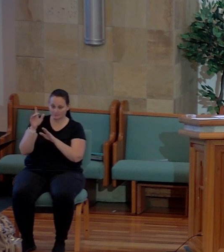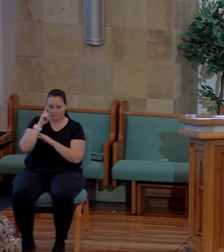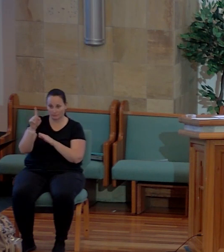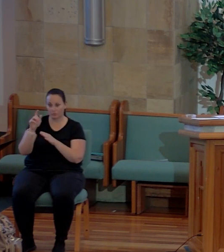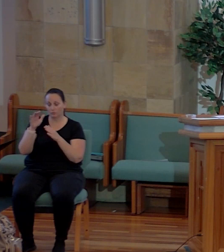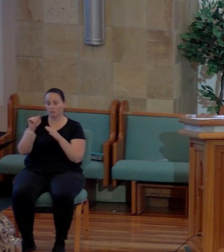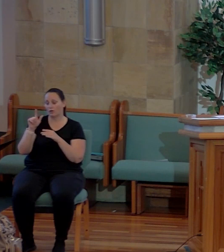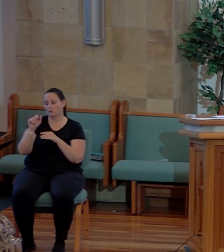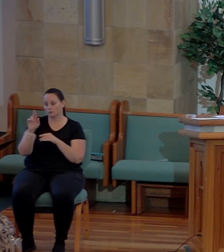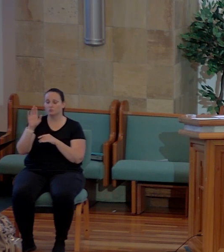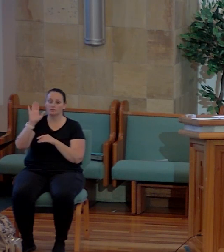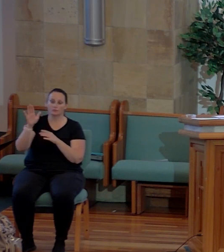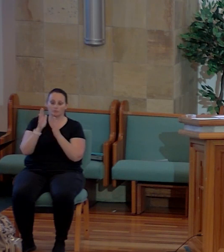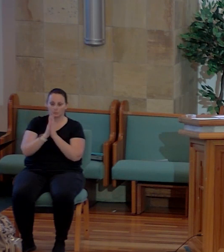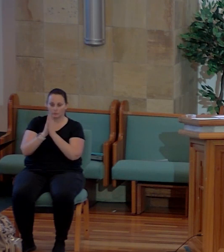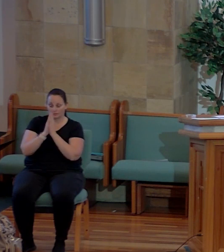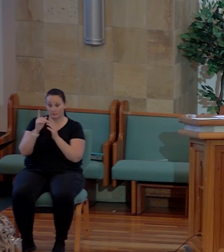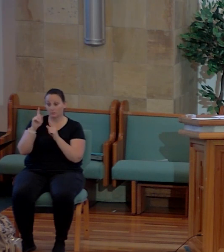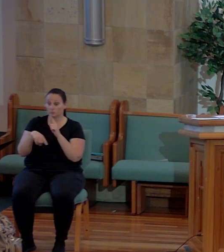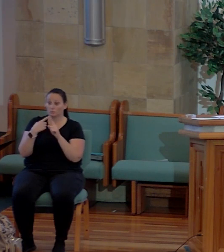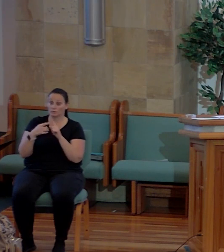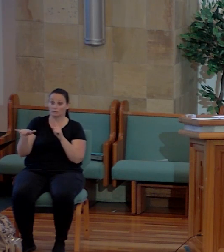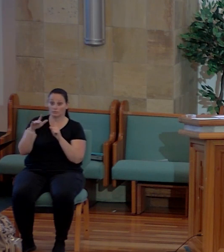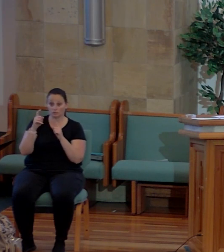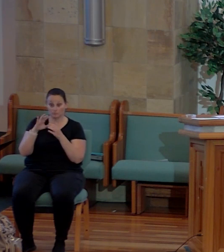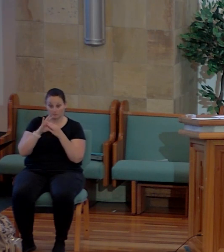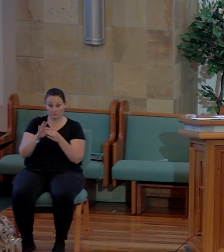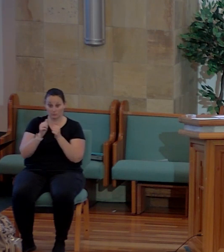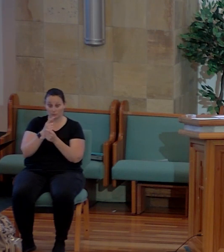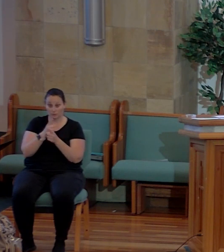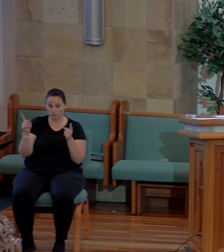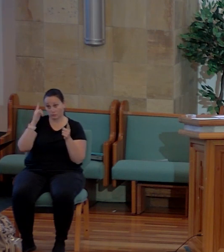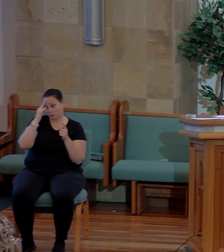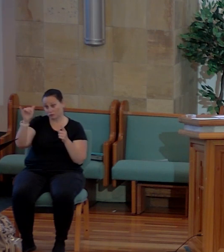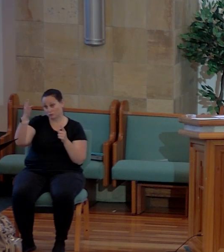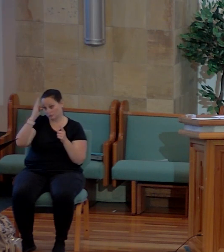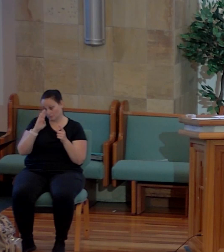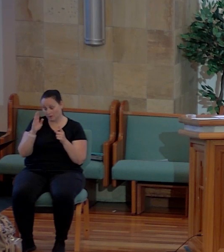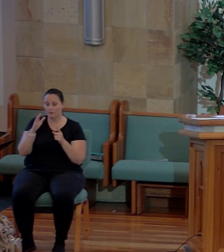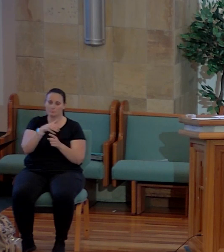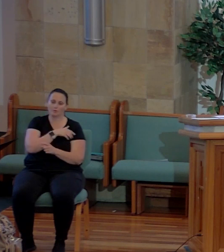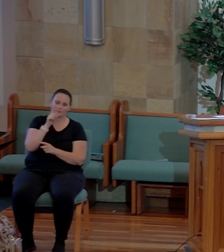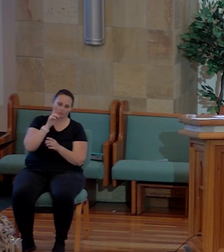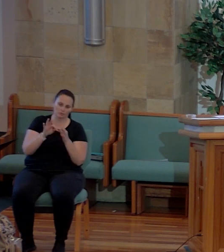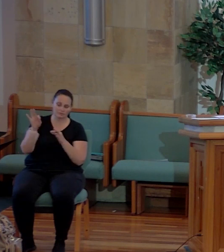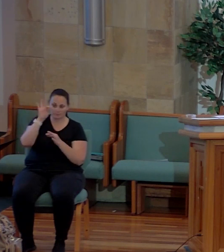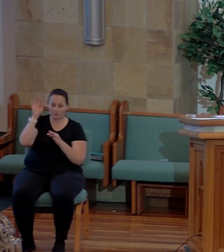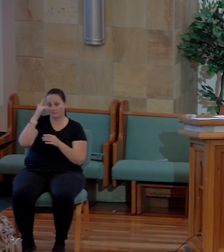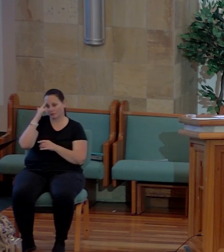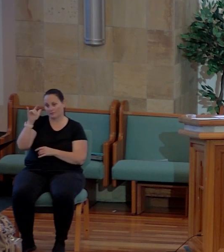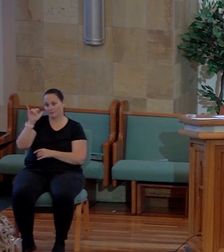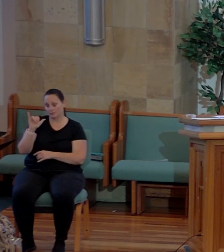your praise. When all who belong to Christ shall be one in you, eternal God, in the power of the Holy Spirit, forever and